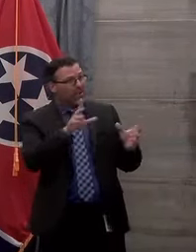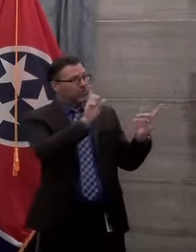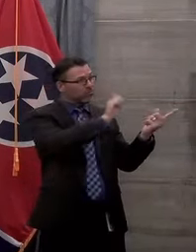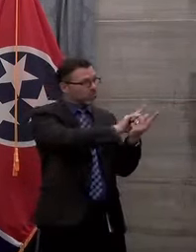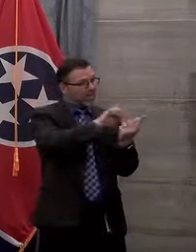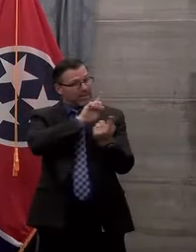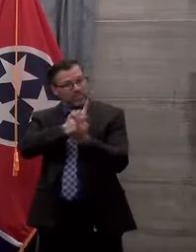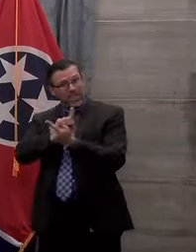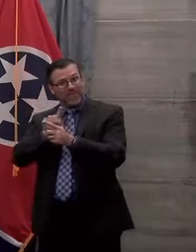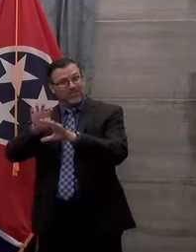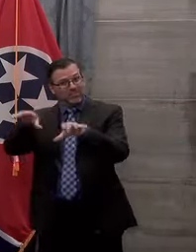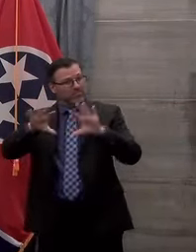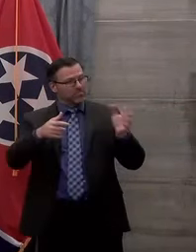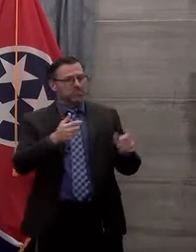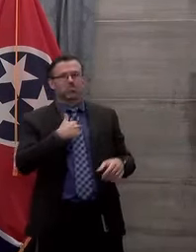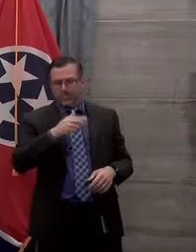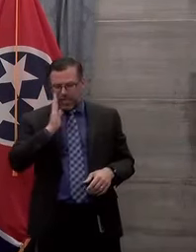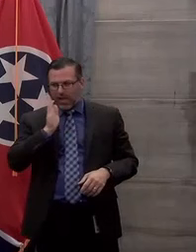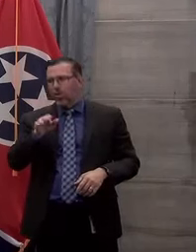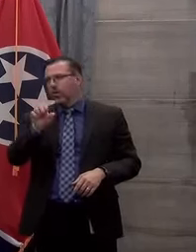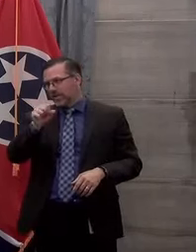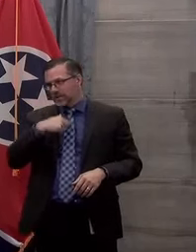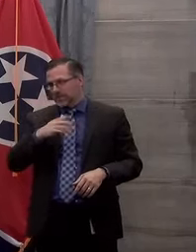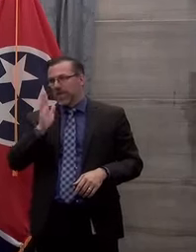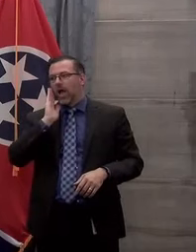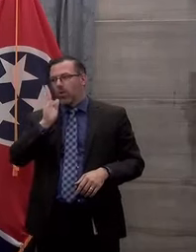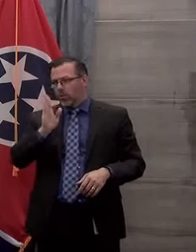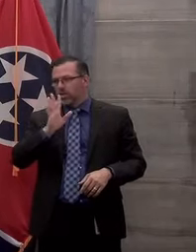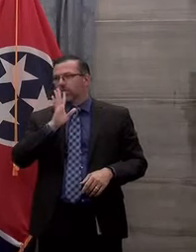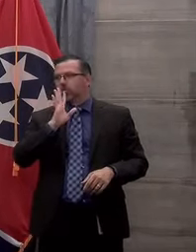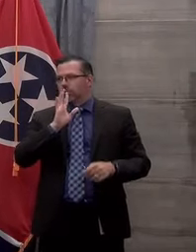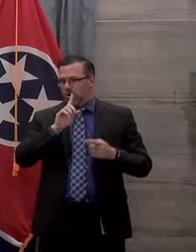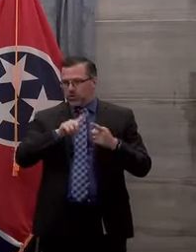people? I will. I will be talking to those